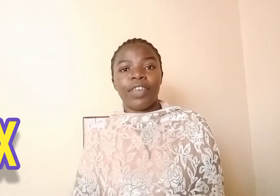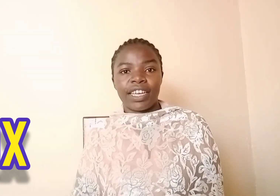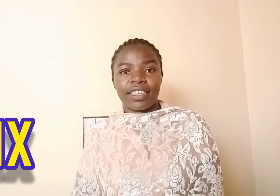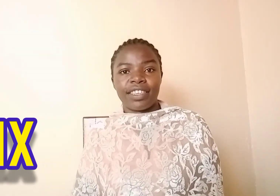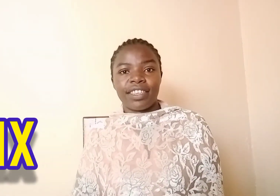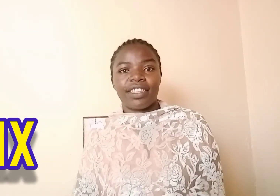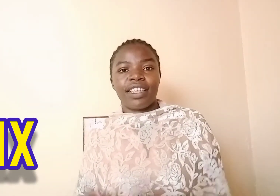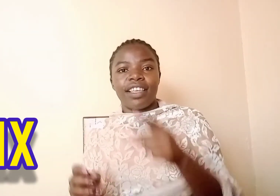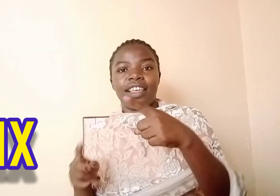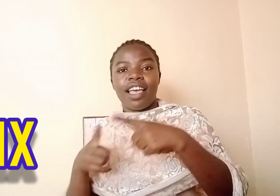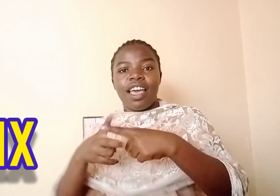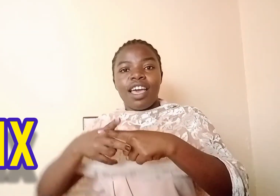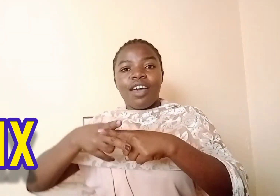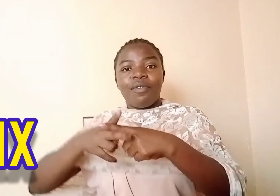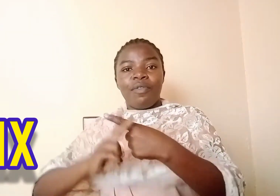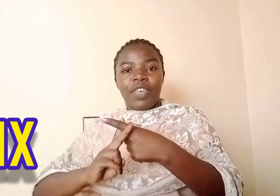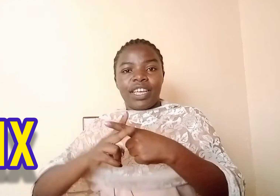Fix. Fix.